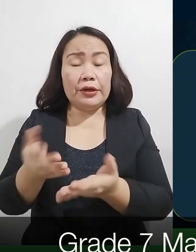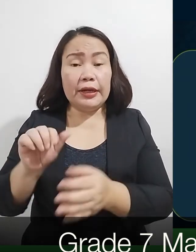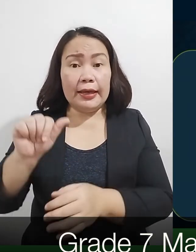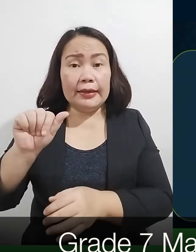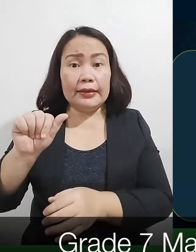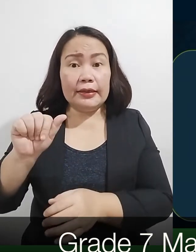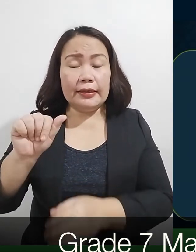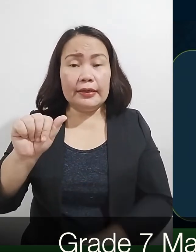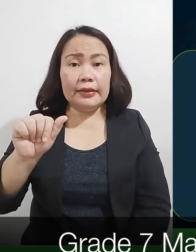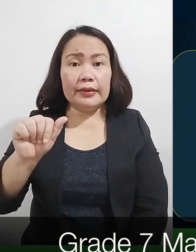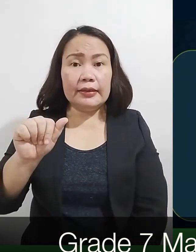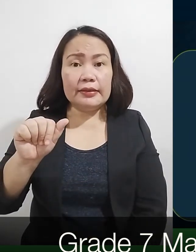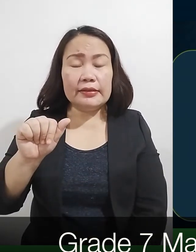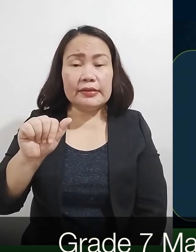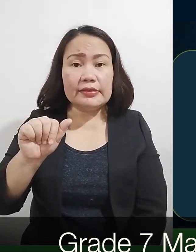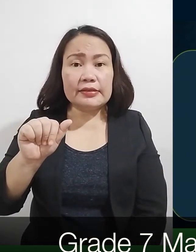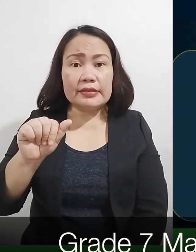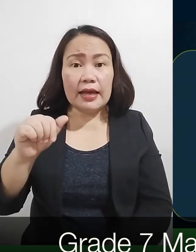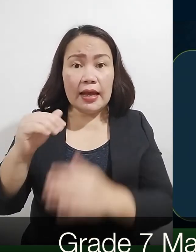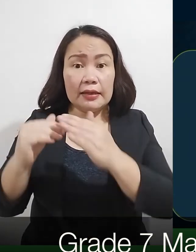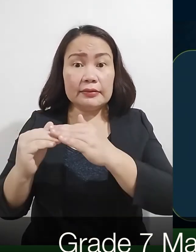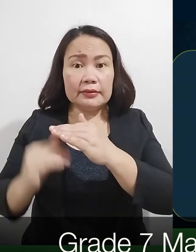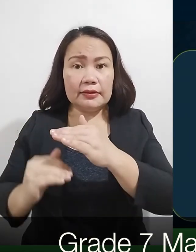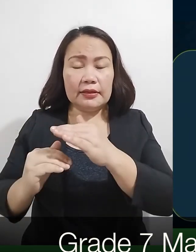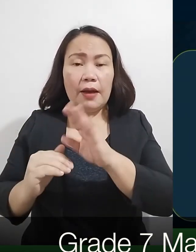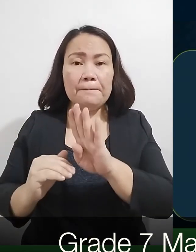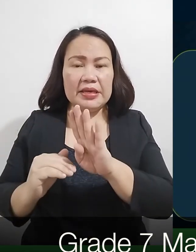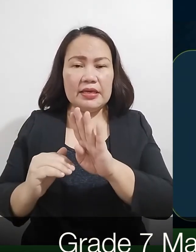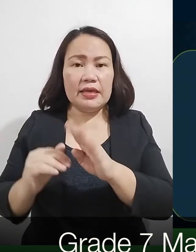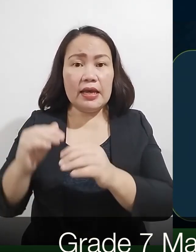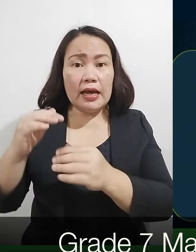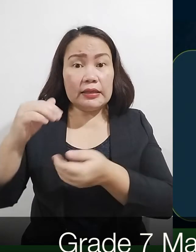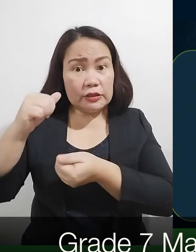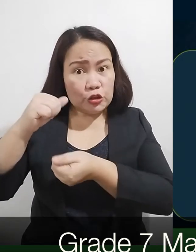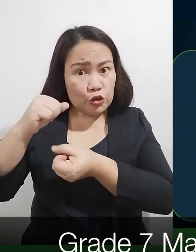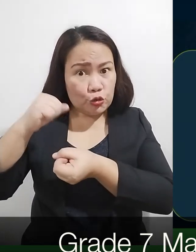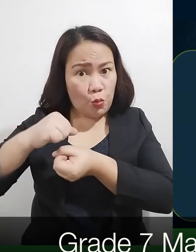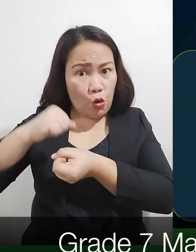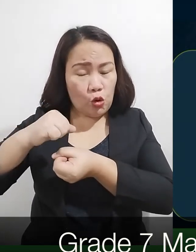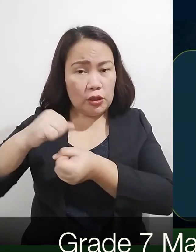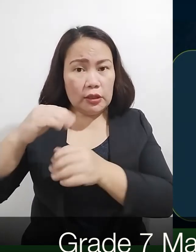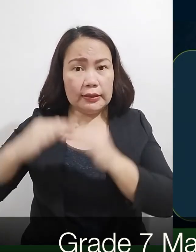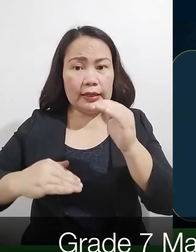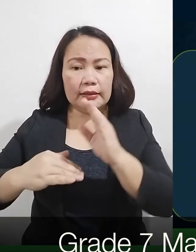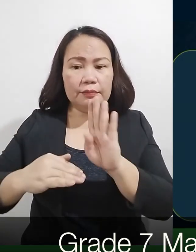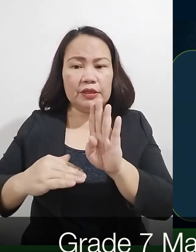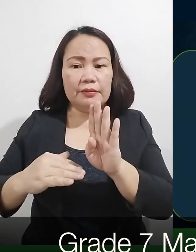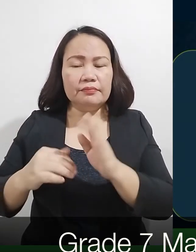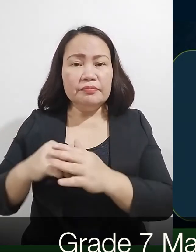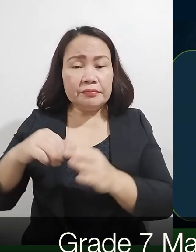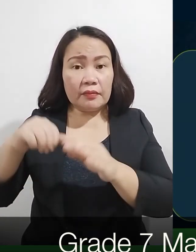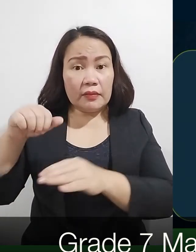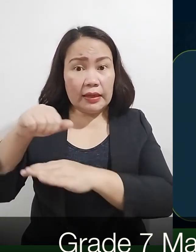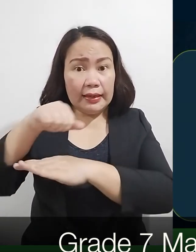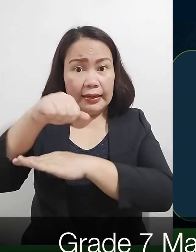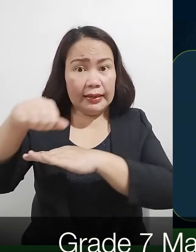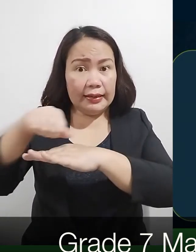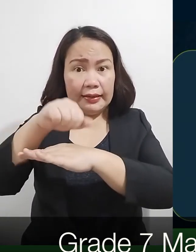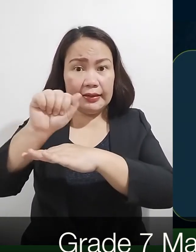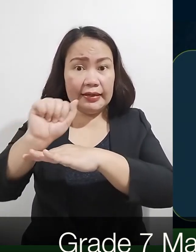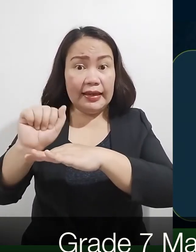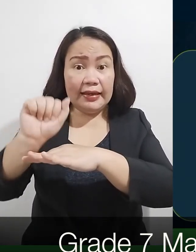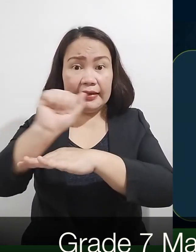fraction where your A is less than B. So, di ba ang A natin is our numerator and B is our